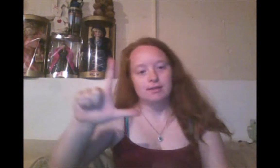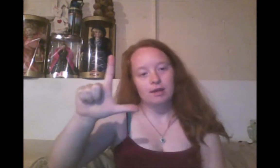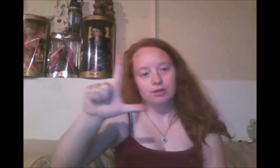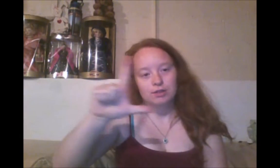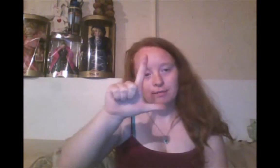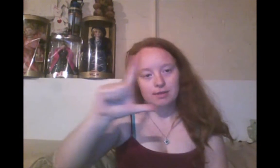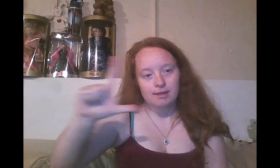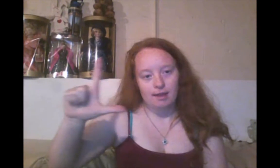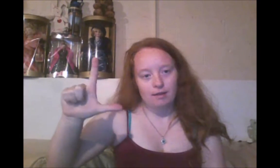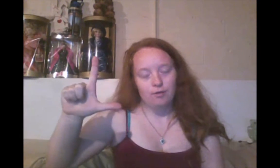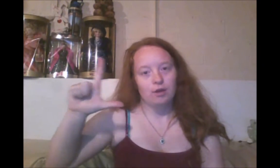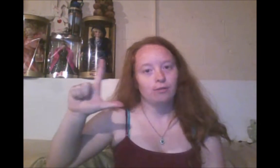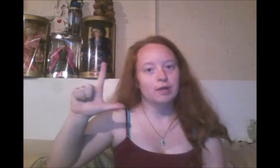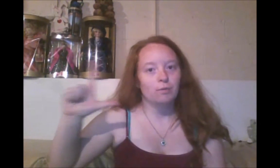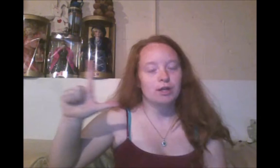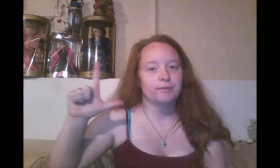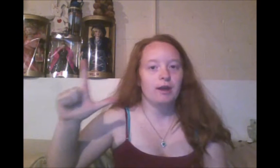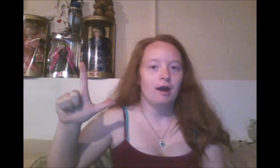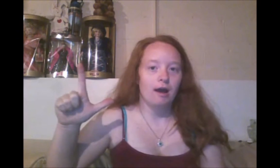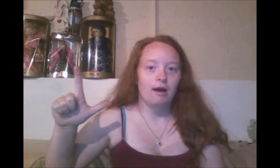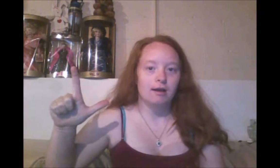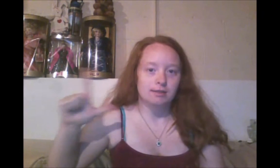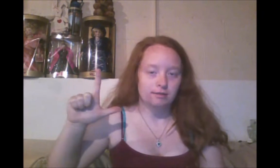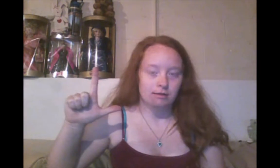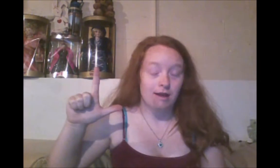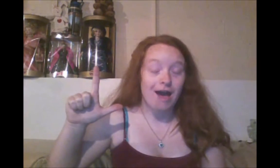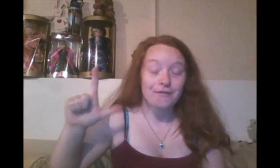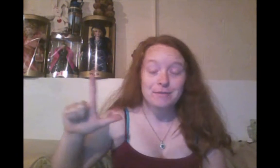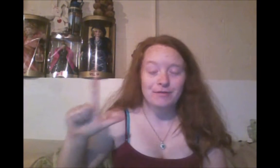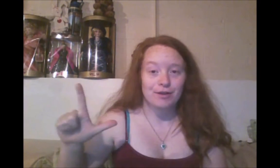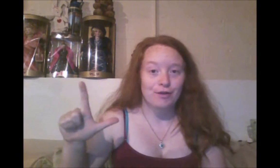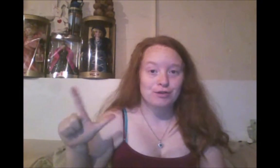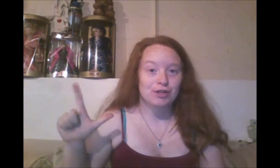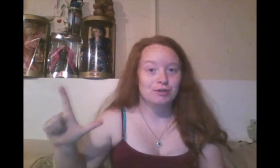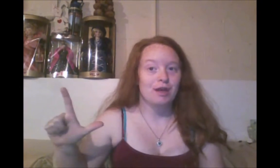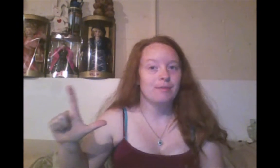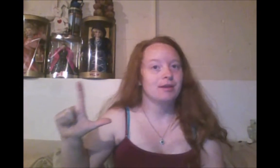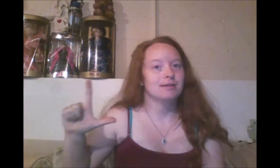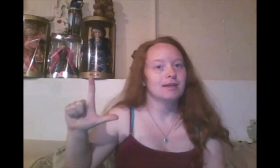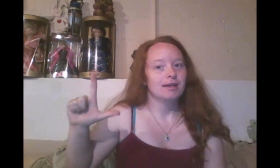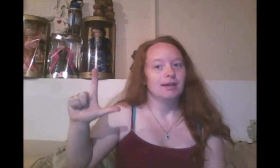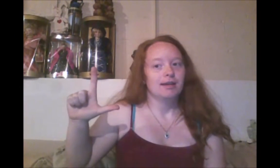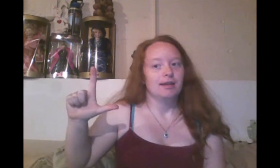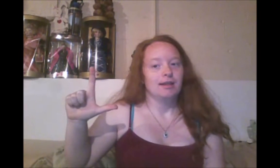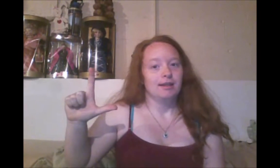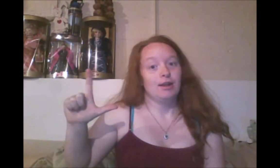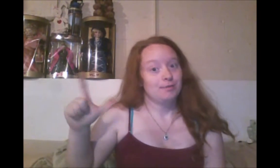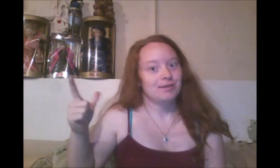the L shape and sign. If you didn't watch my alphabet video, you should do that because that helps you a